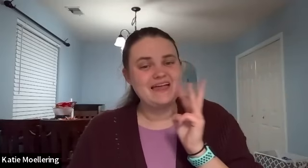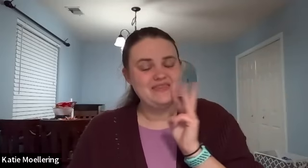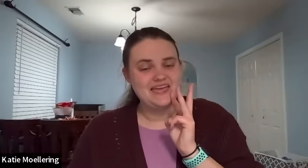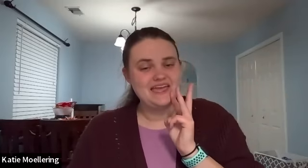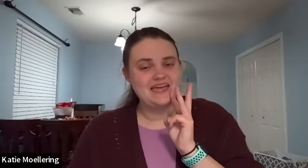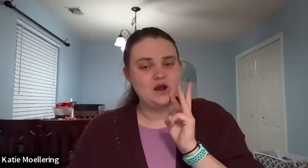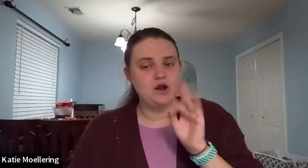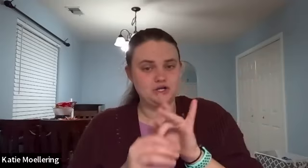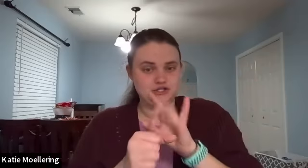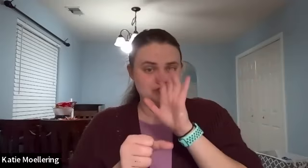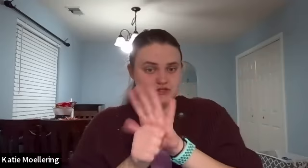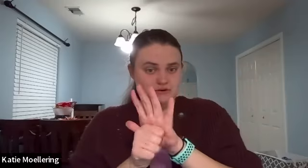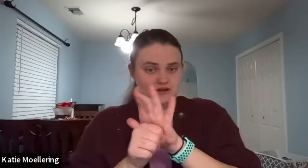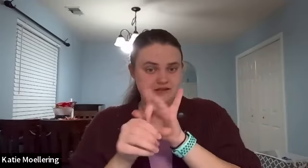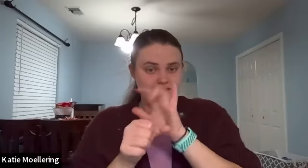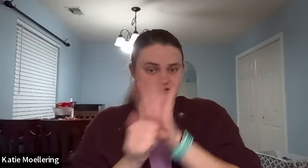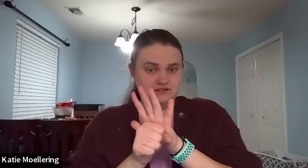and then our soda.